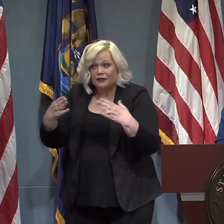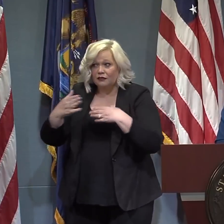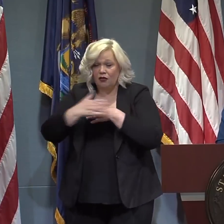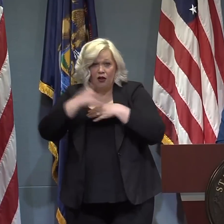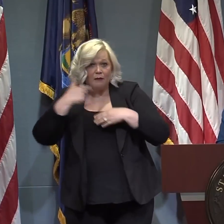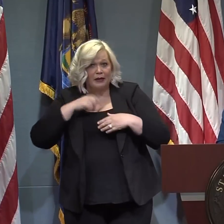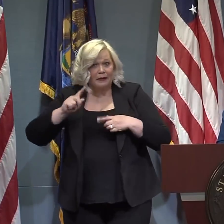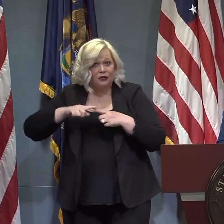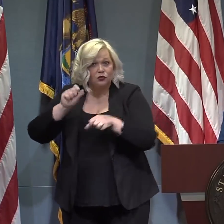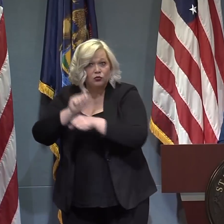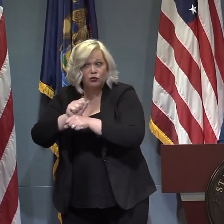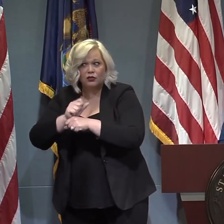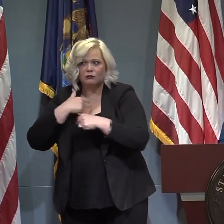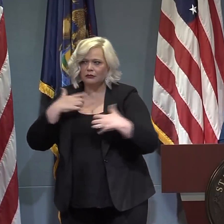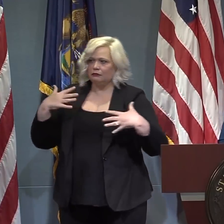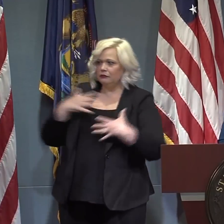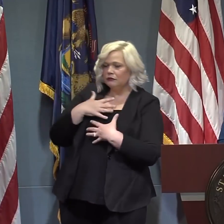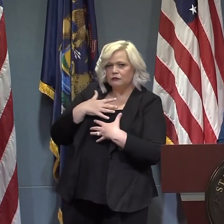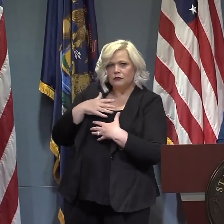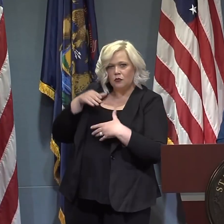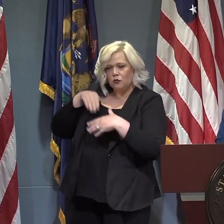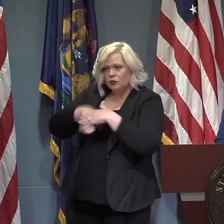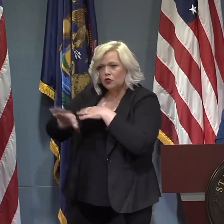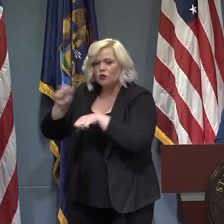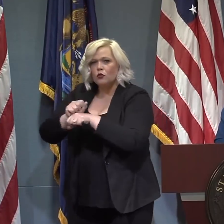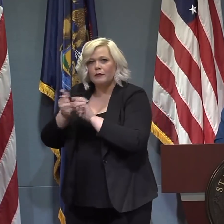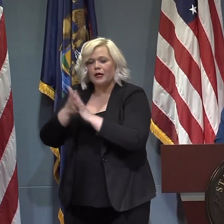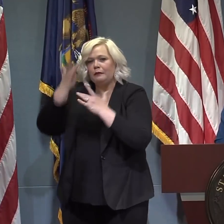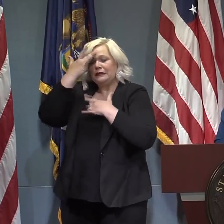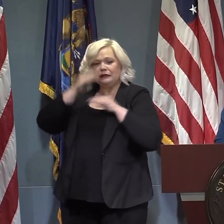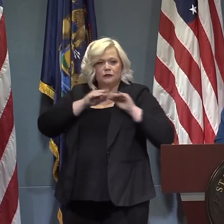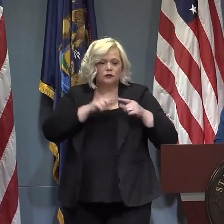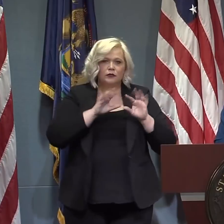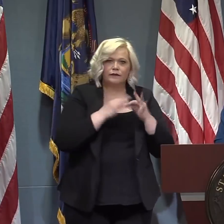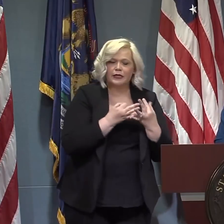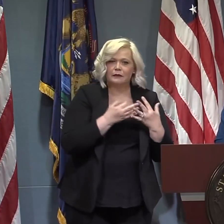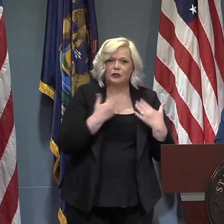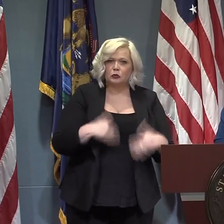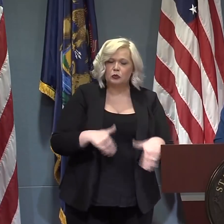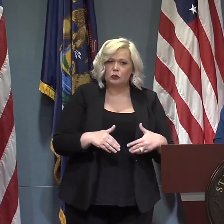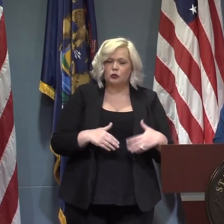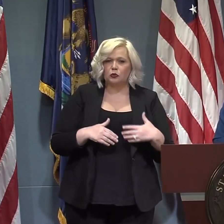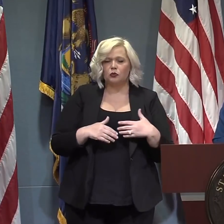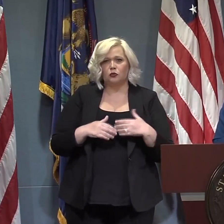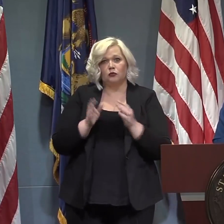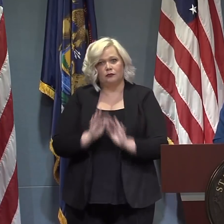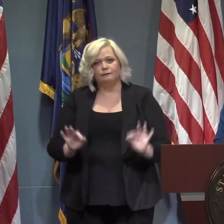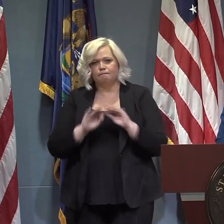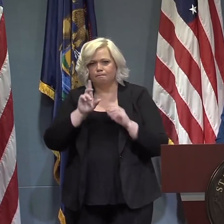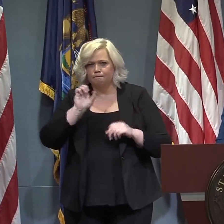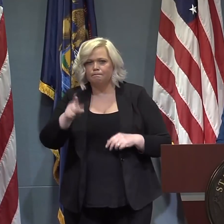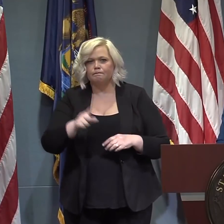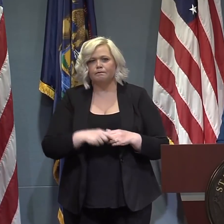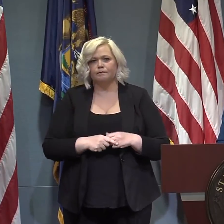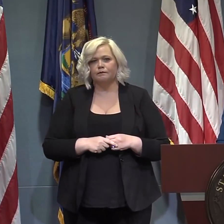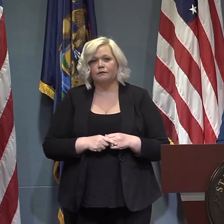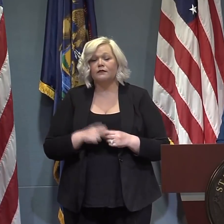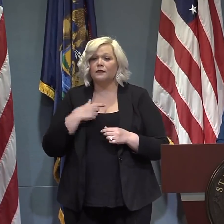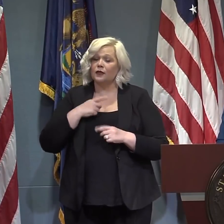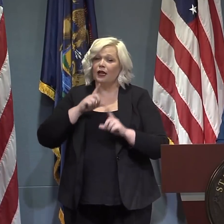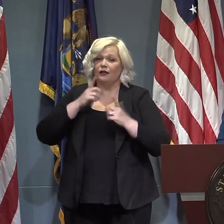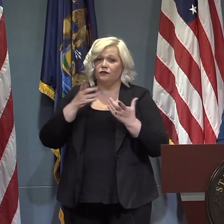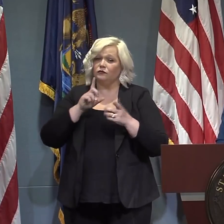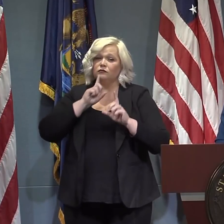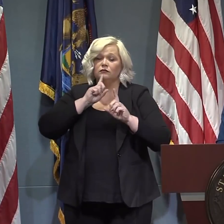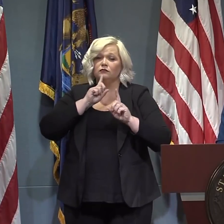back, and I'm scared for my family and my health. Well, this is an important question. I've signed an executive order stating that